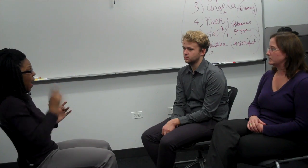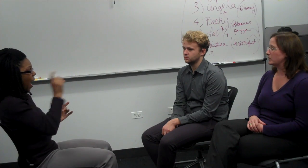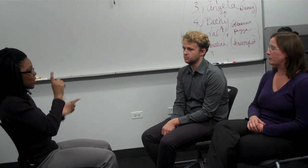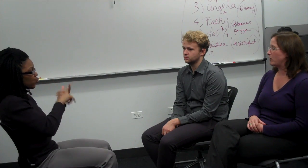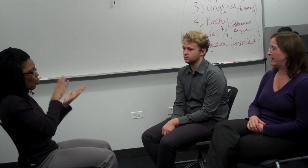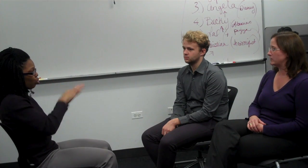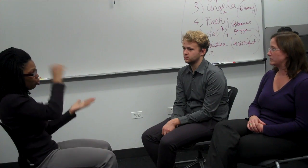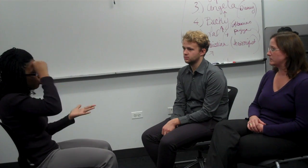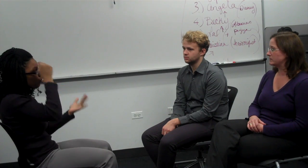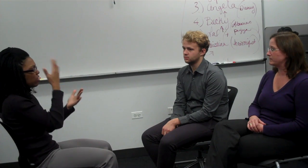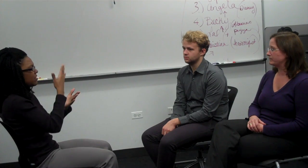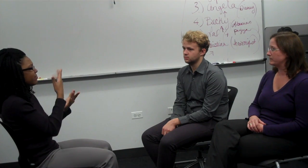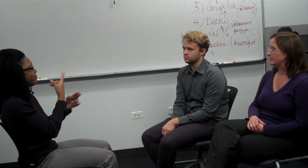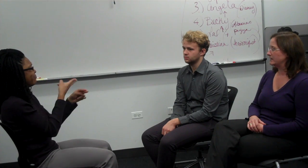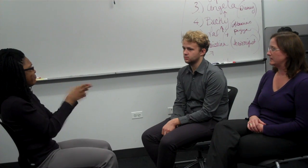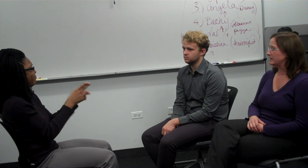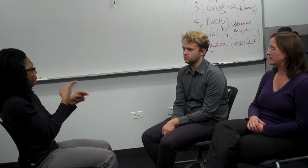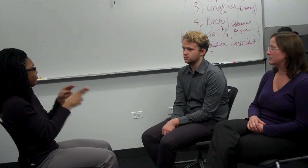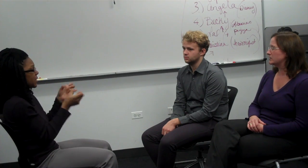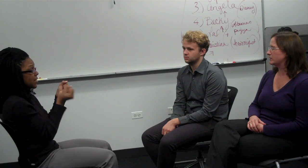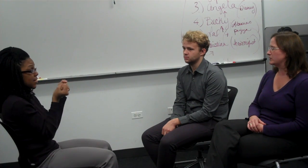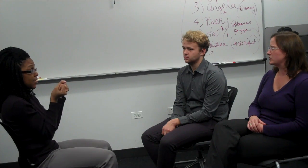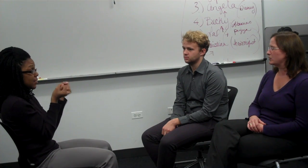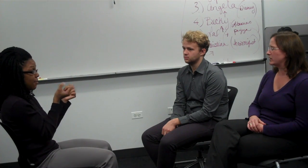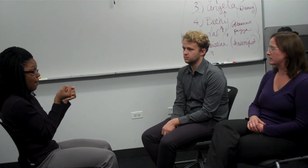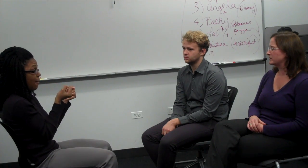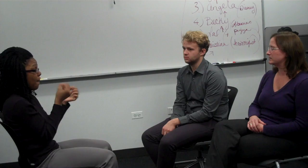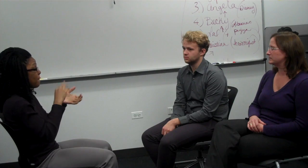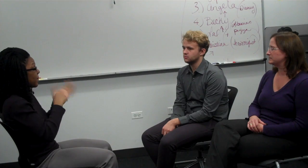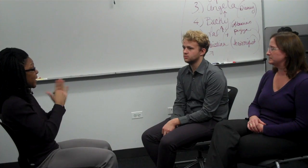There were 4 actors. They needed to learn short